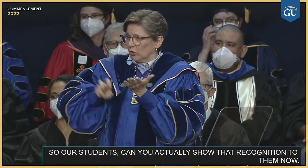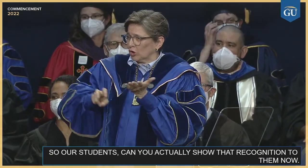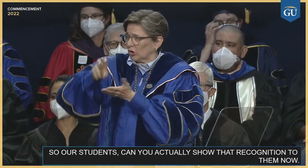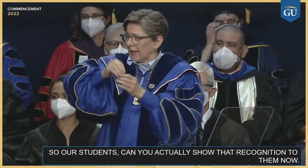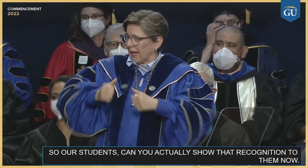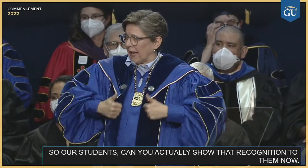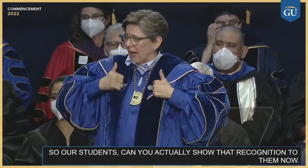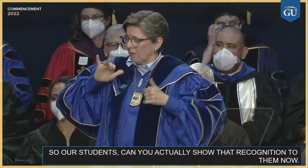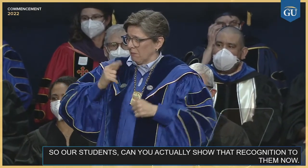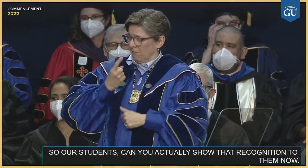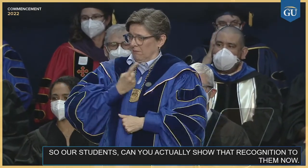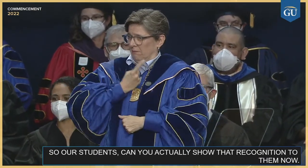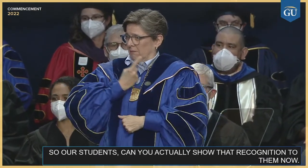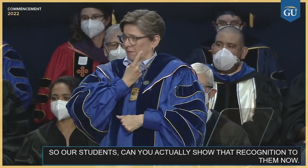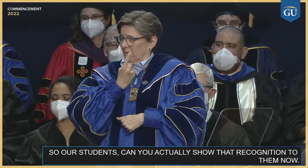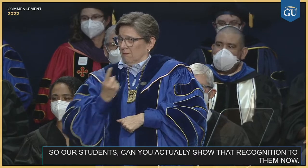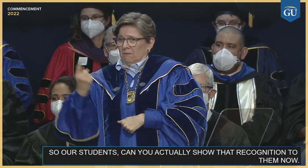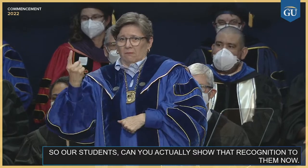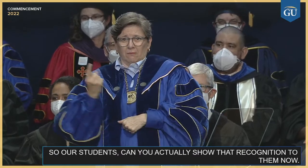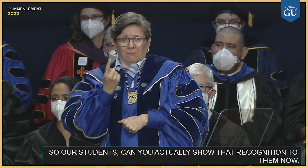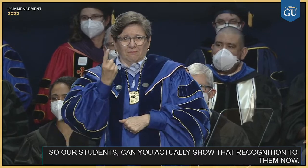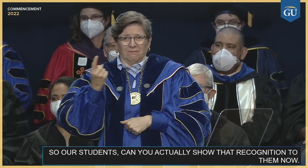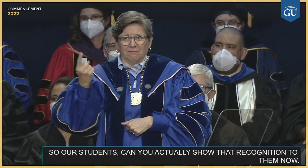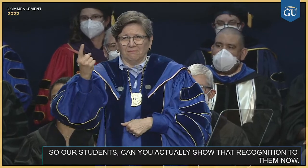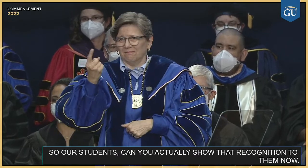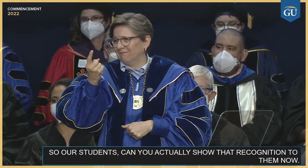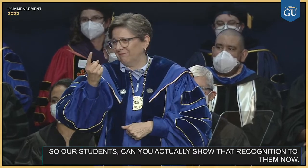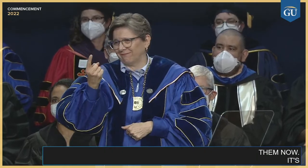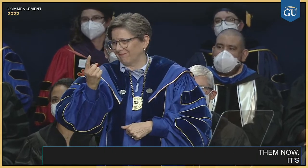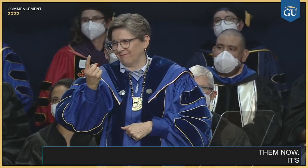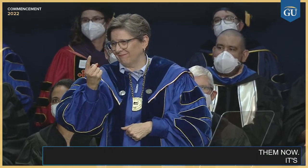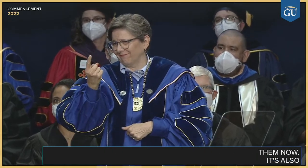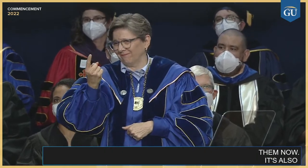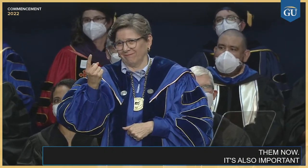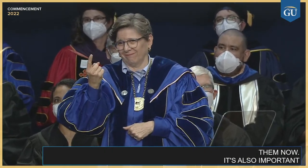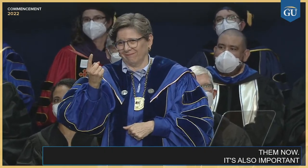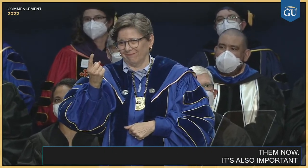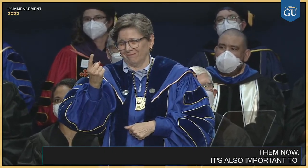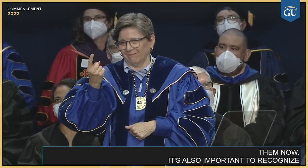It's also important to recognize that no one can be on a journey alone.